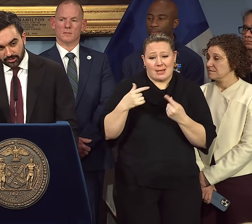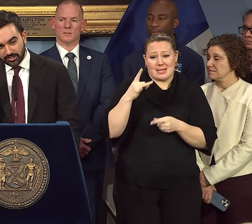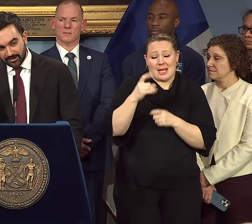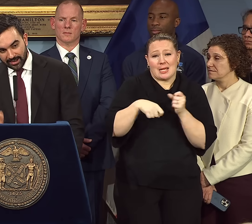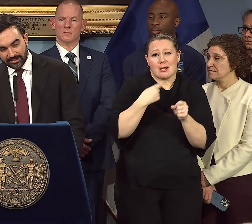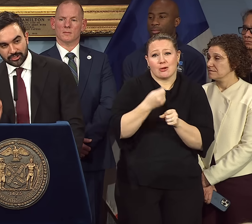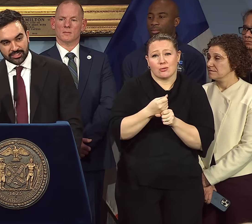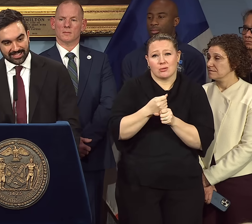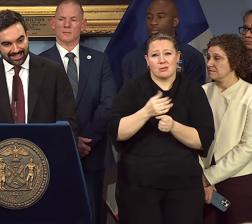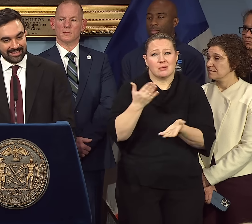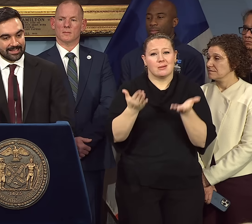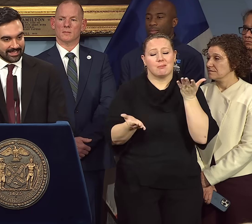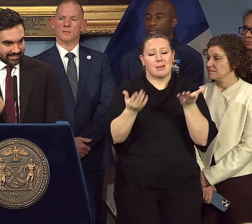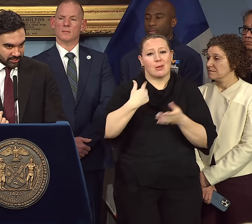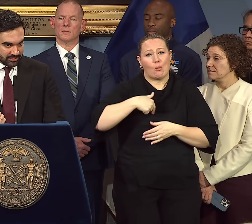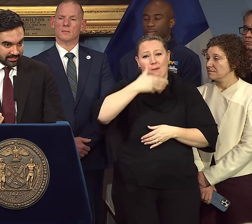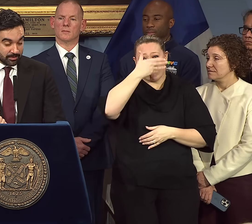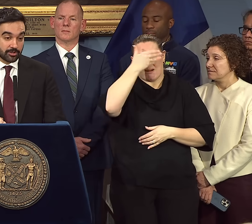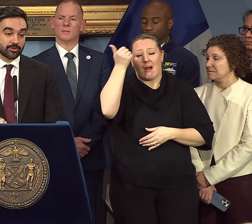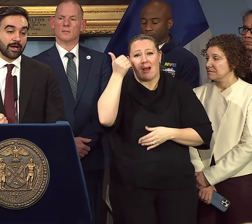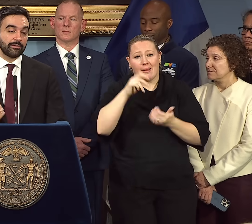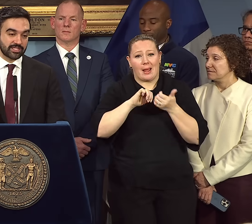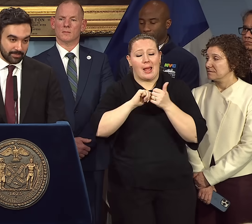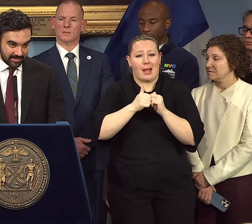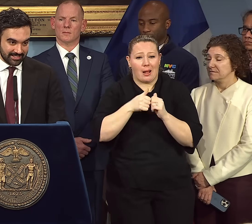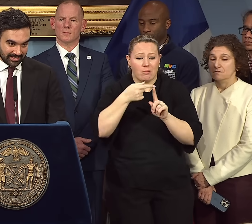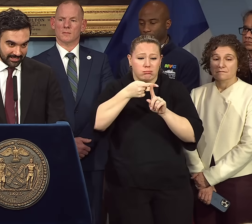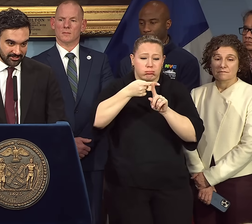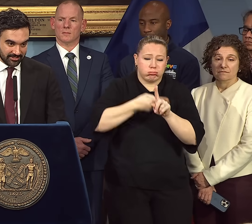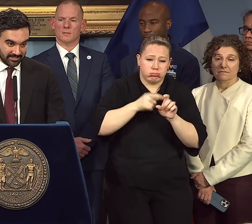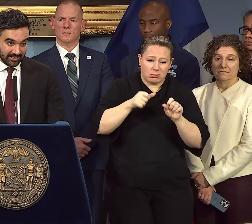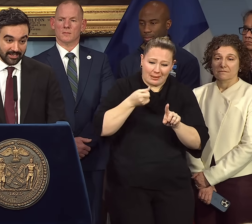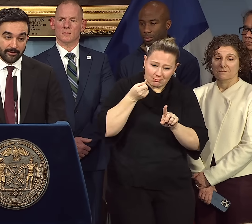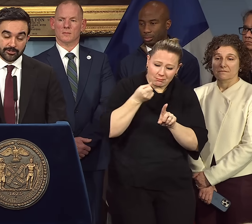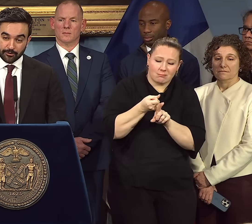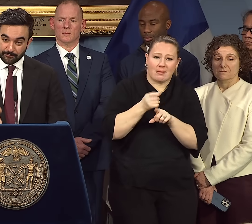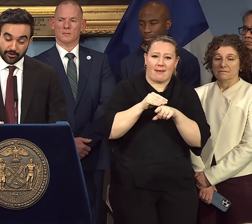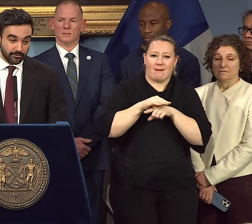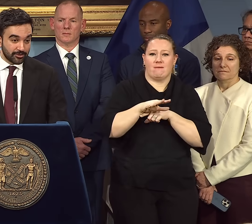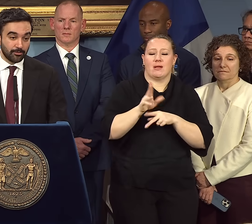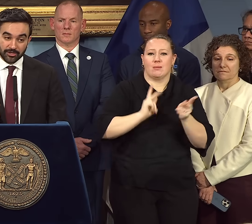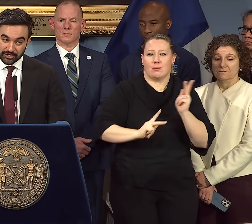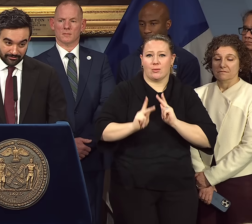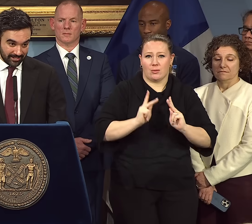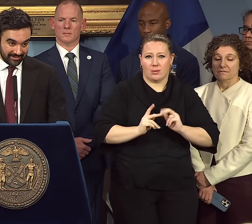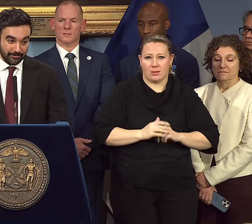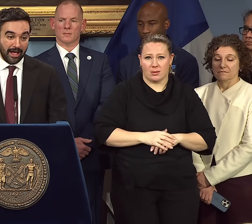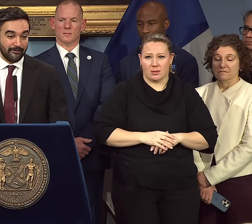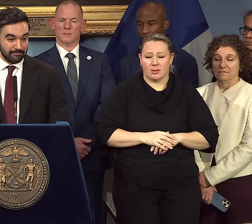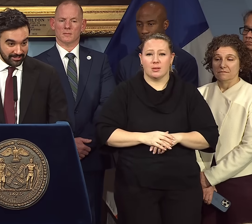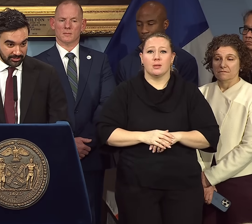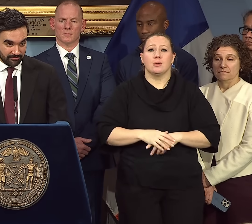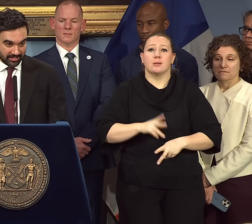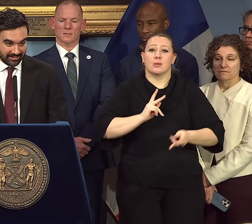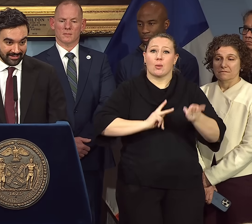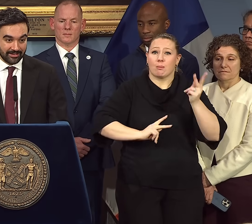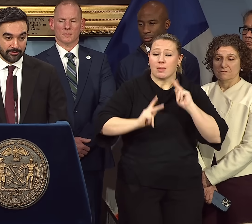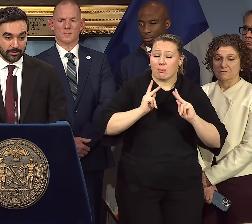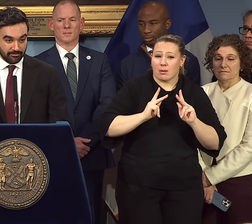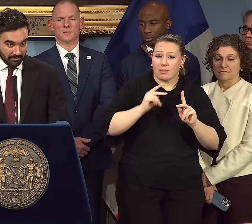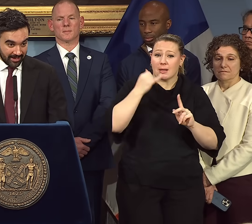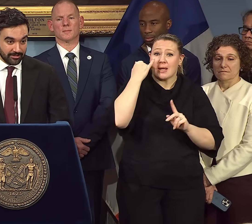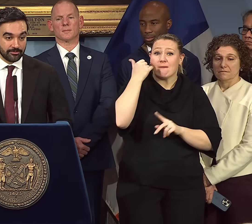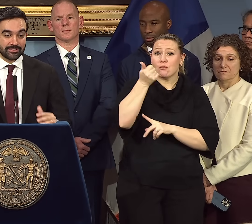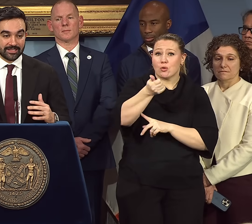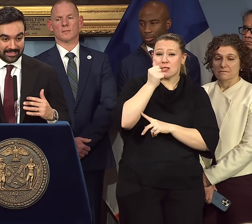the dangers are not just in the conditions, but also how we respond to the conditions. So for those who are shoveling and who have been shoveling,